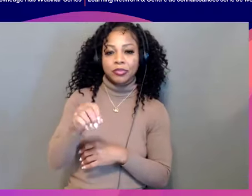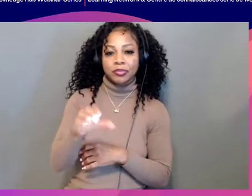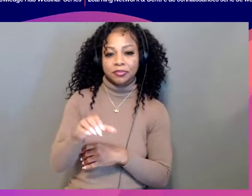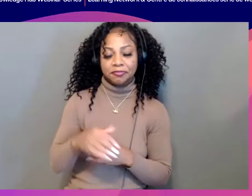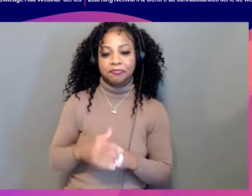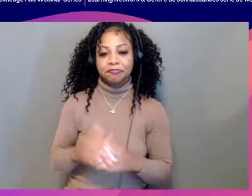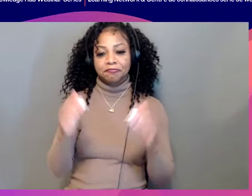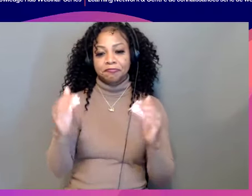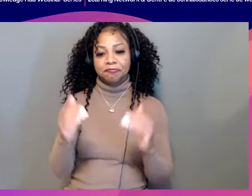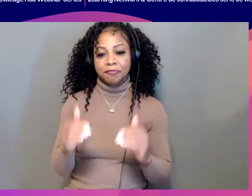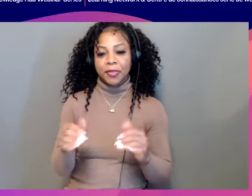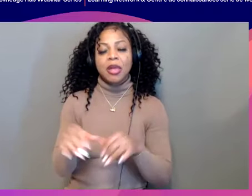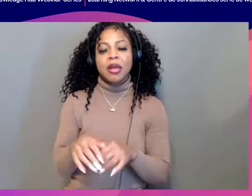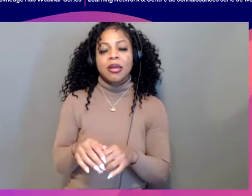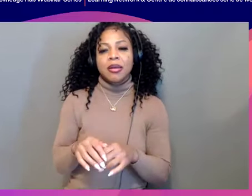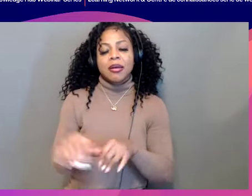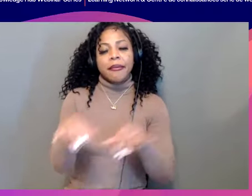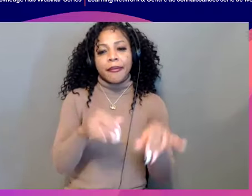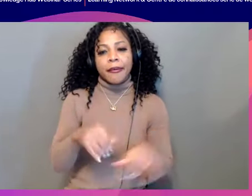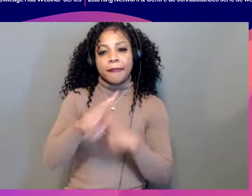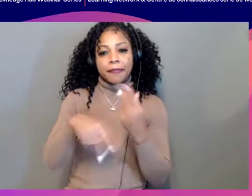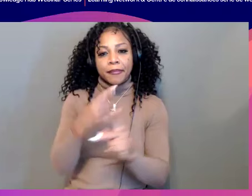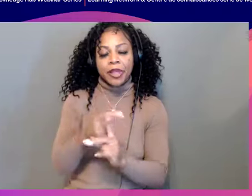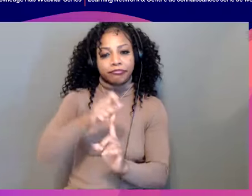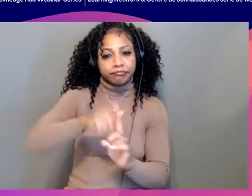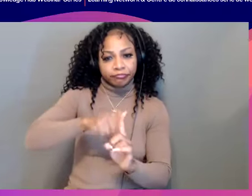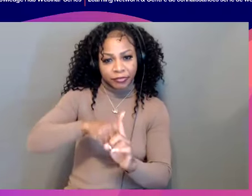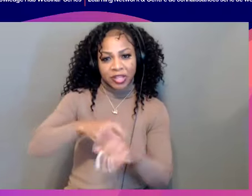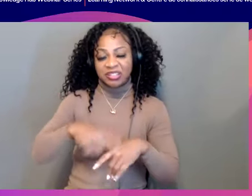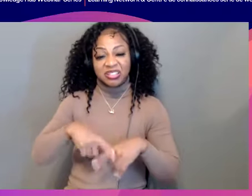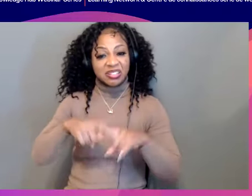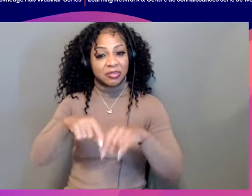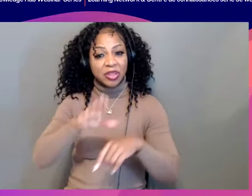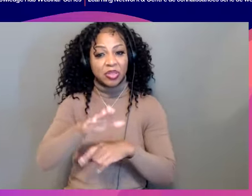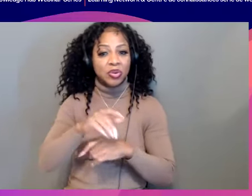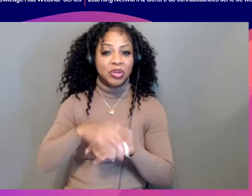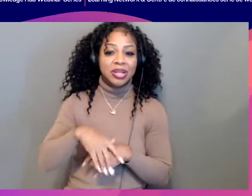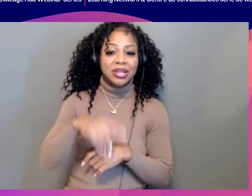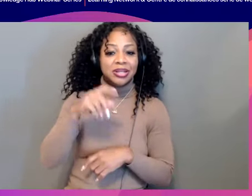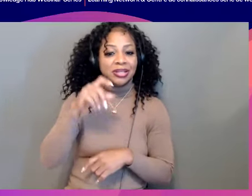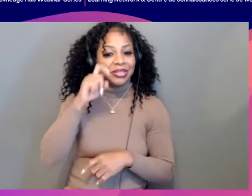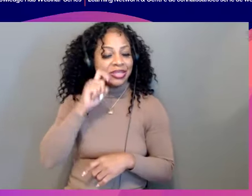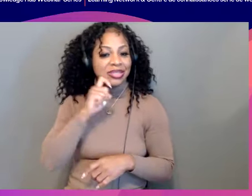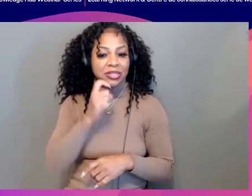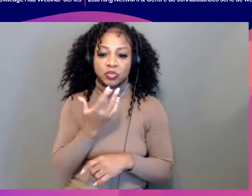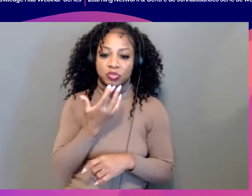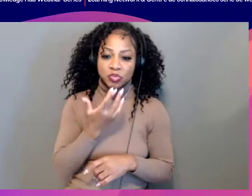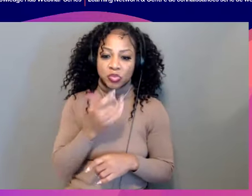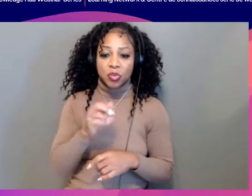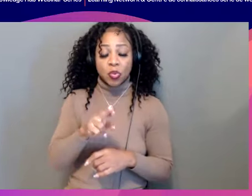respondents. Common forms of harassment based on sexual orientation or gender identity included